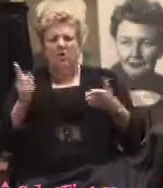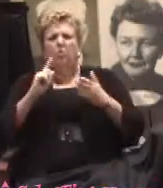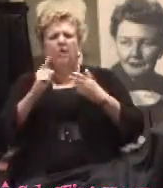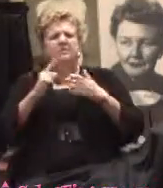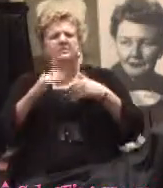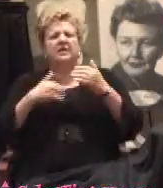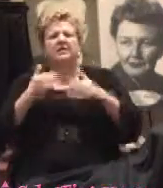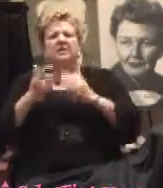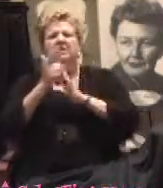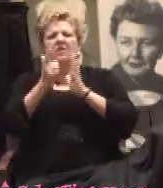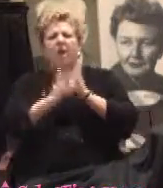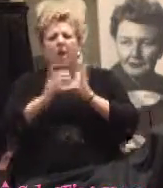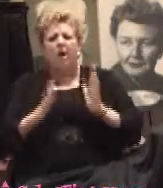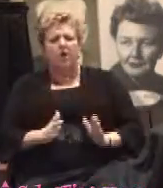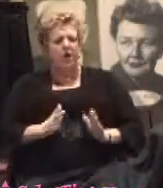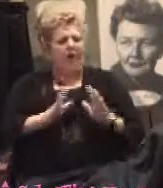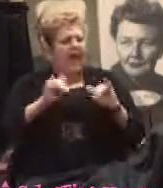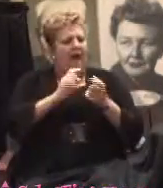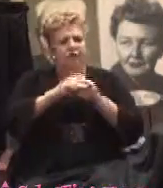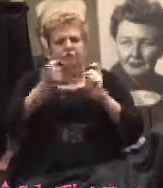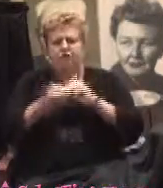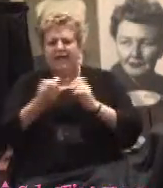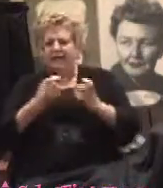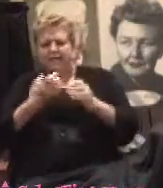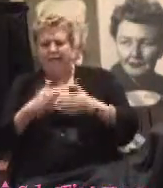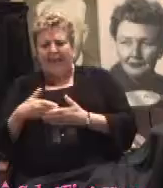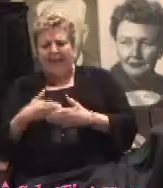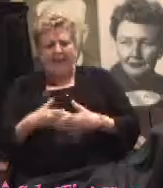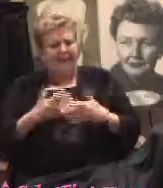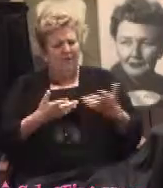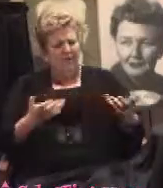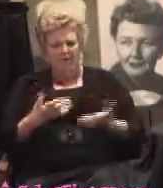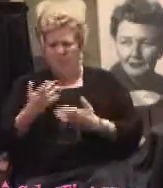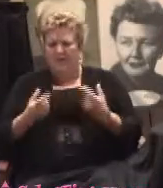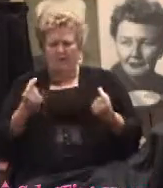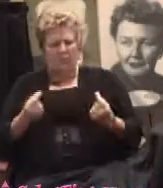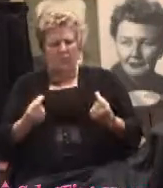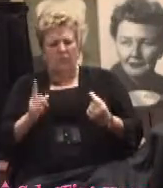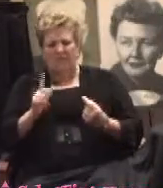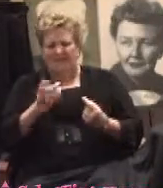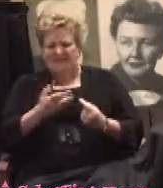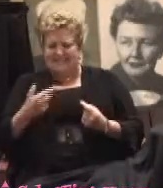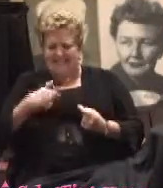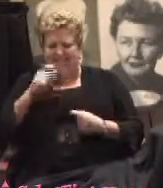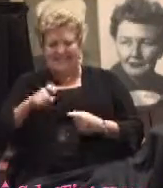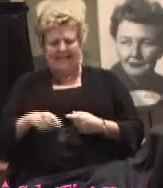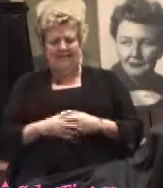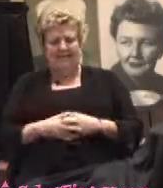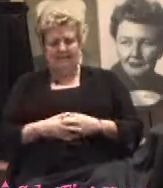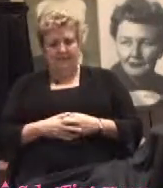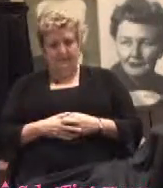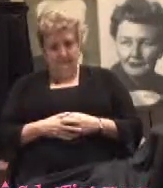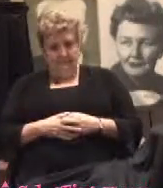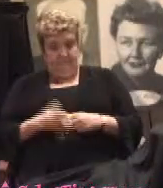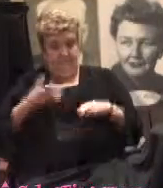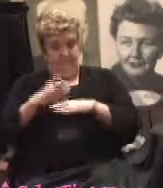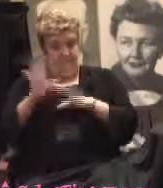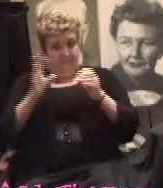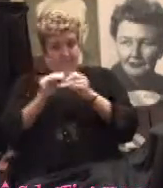IRS step? Where's the how to change a baby step? I had stuff I needed, you know. But I got up as soon as that meeting was over, I started to leave, and a